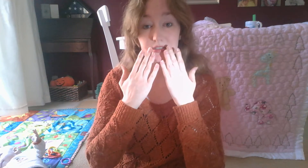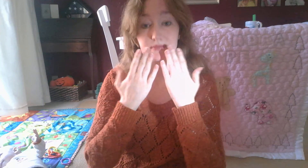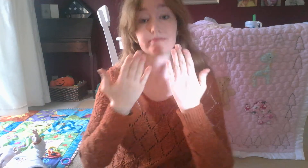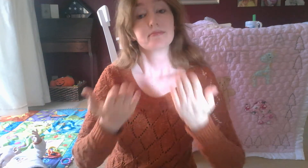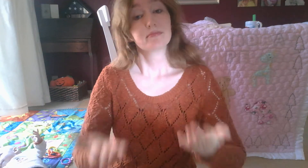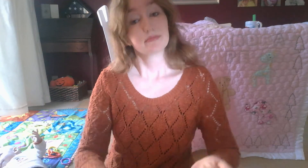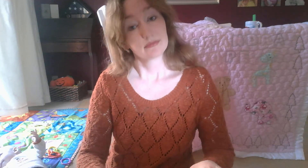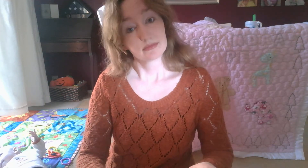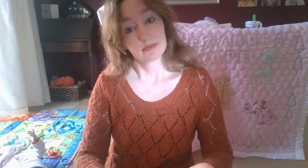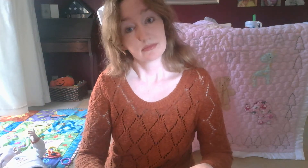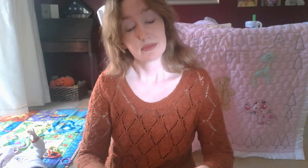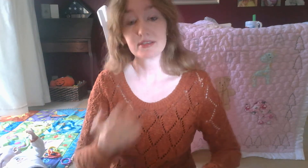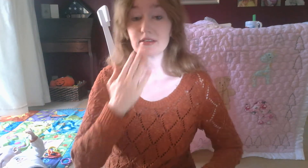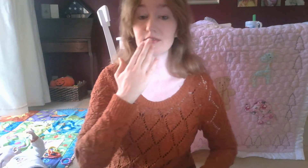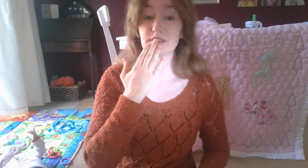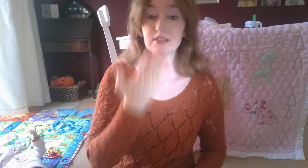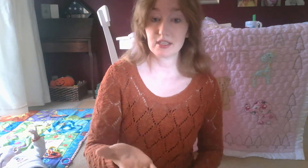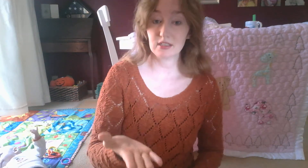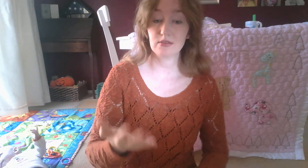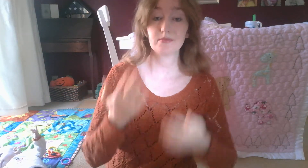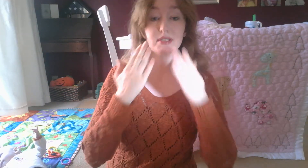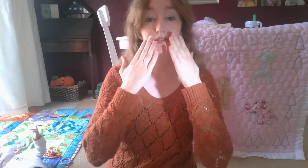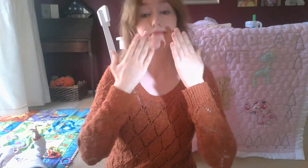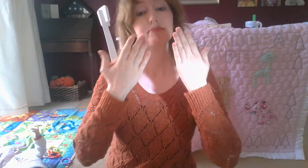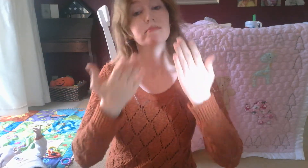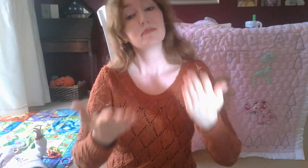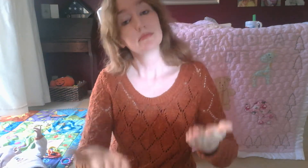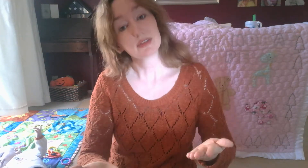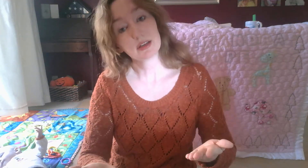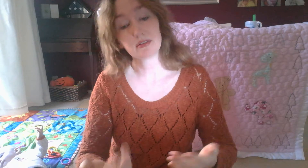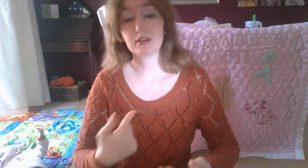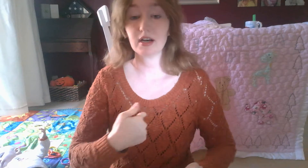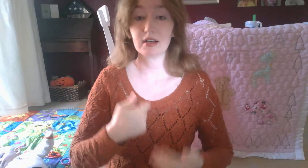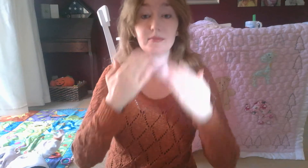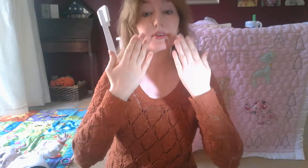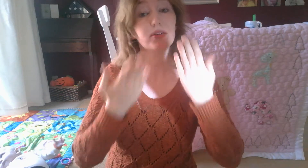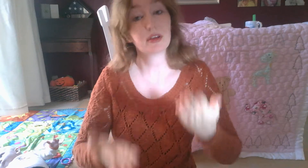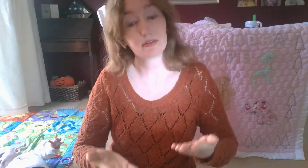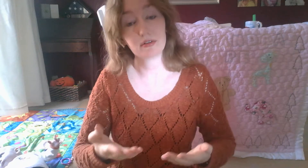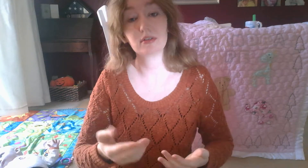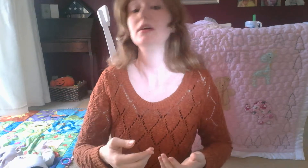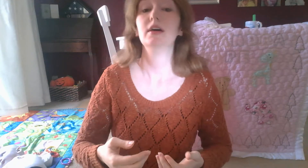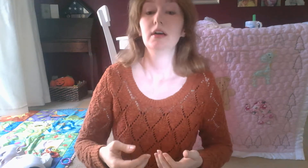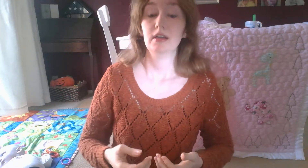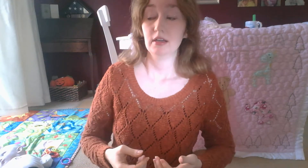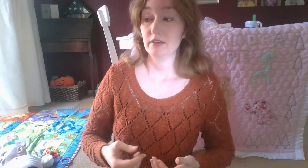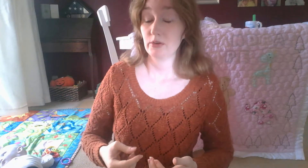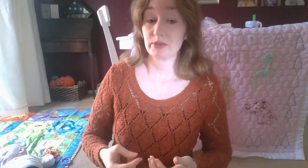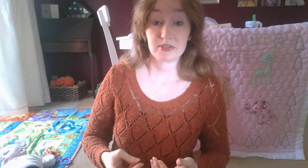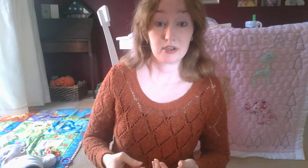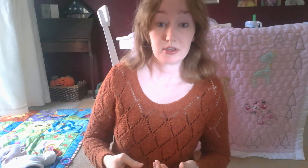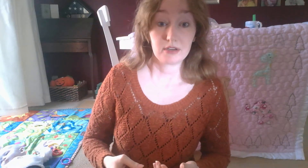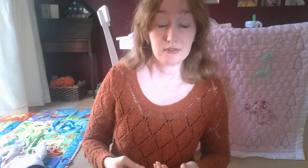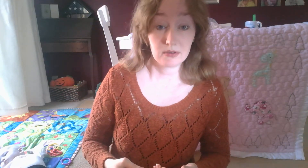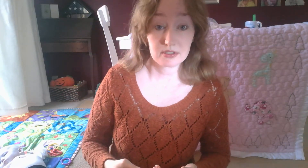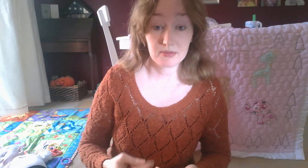is, instead of just thank you, it's thankful. I'm thankful. If you want to say you're thankful for something,